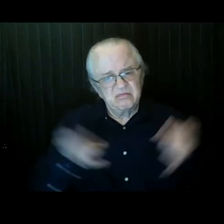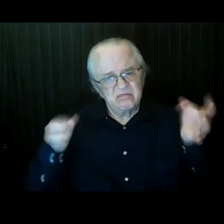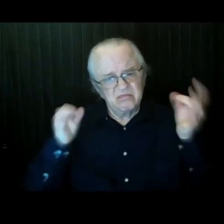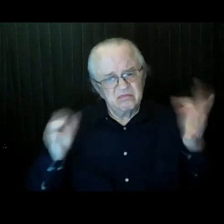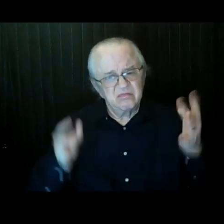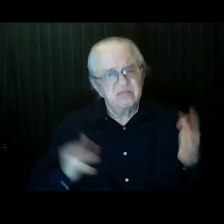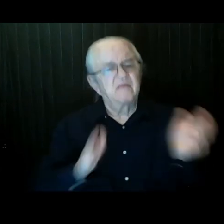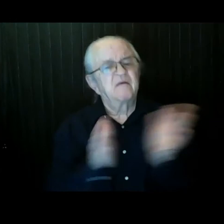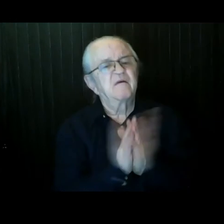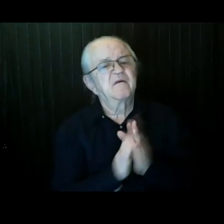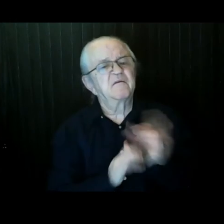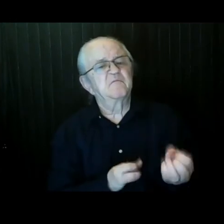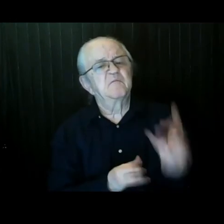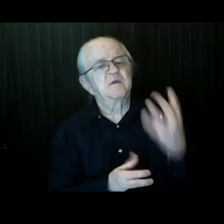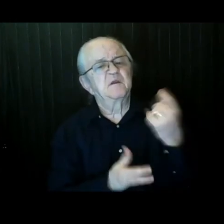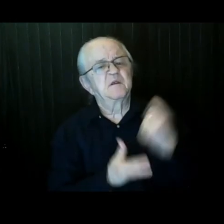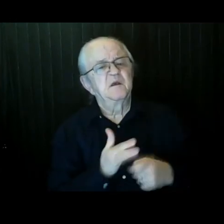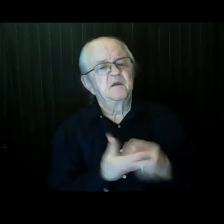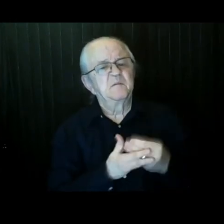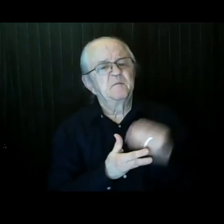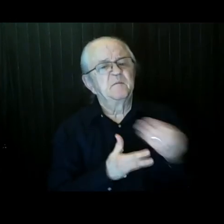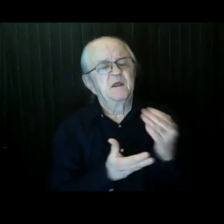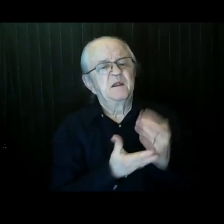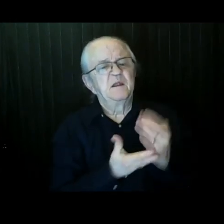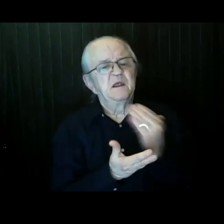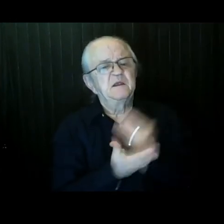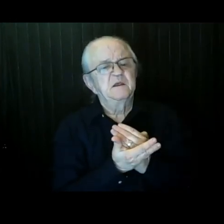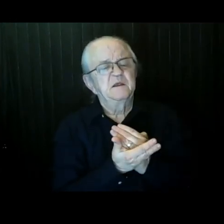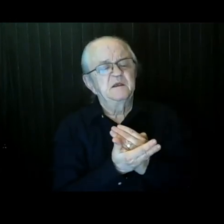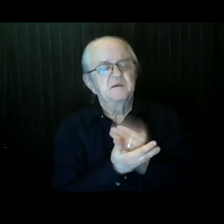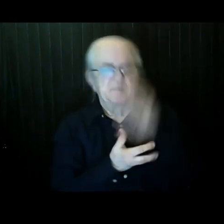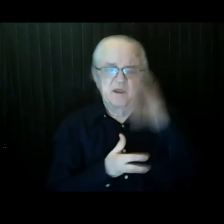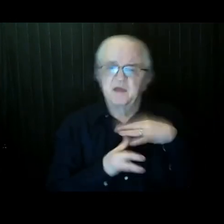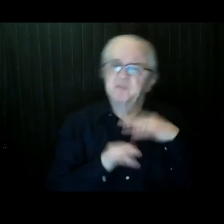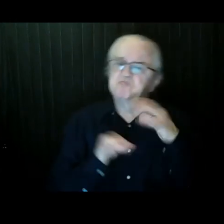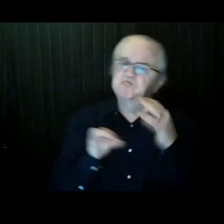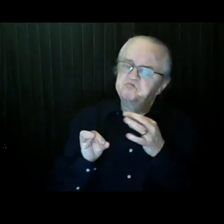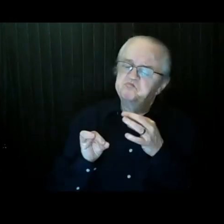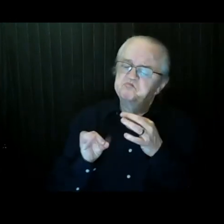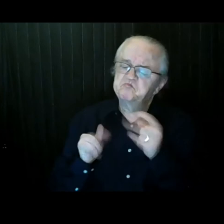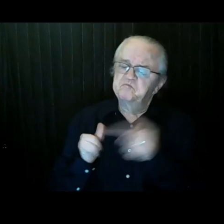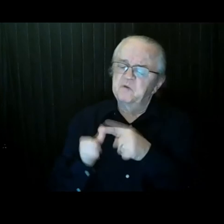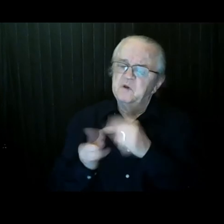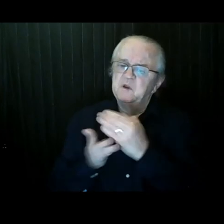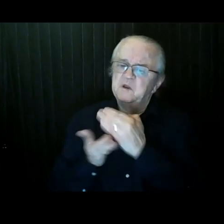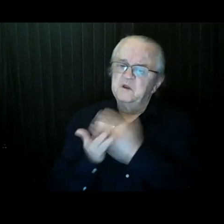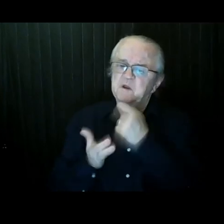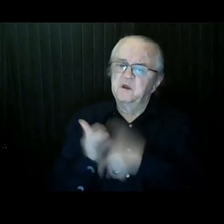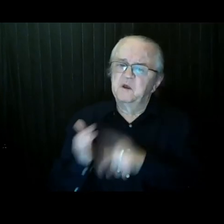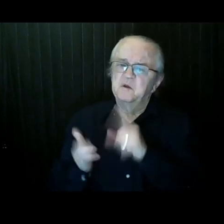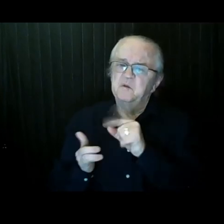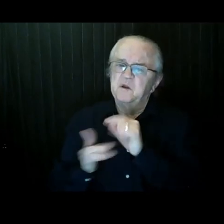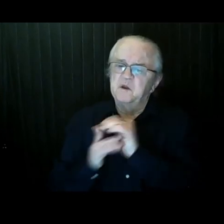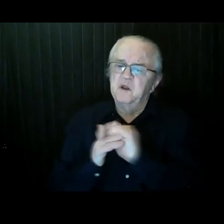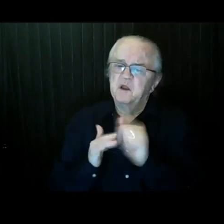says, so how much is it going to cost me for a mandolin lesson? And the guy says to him, he says, well, for the first lesson, it's going to cost $20